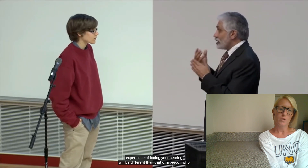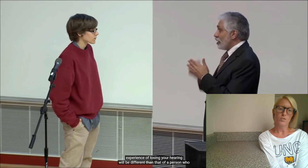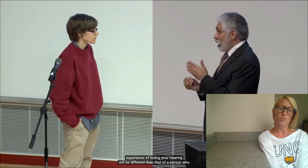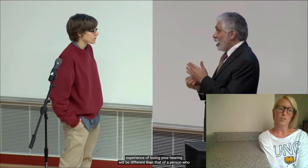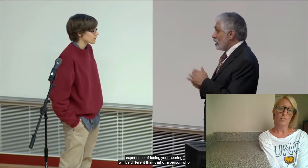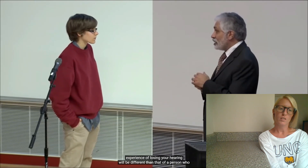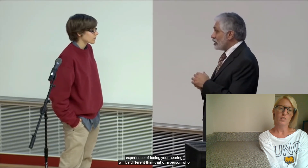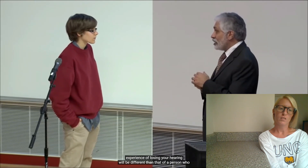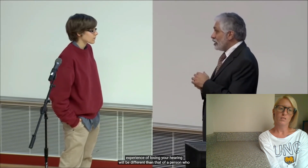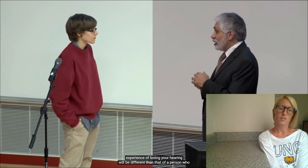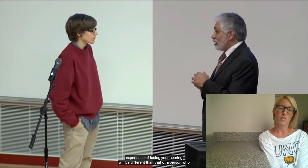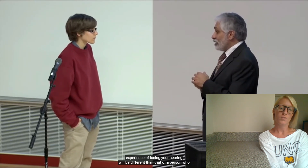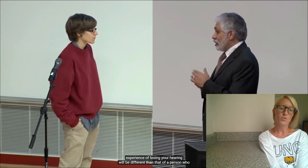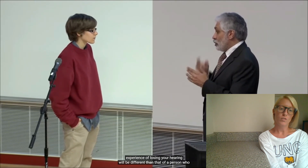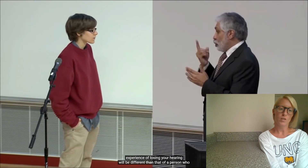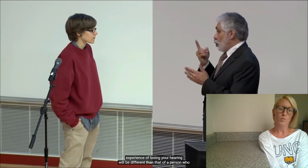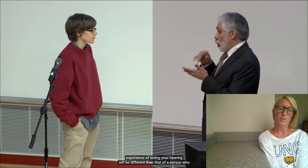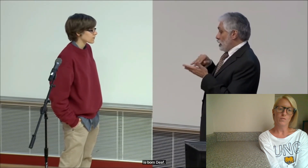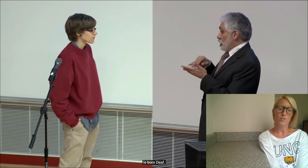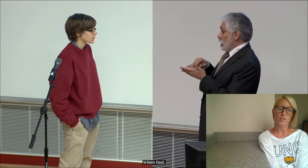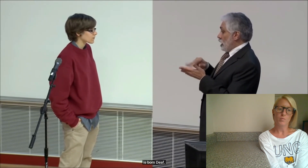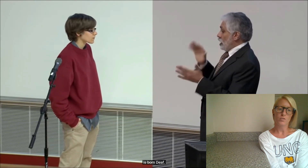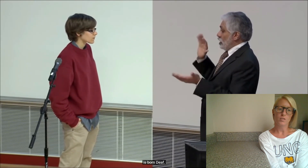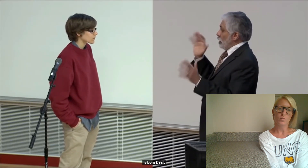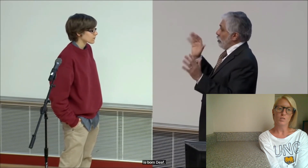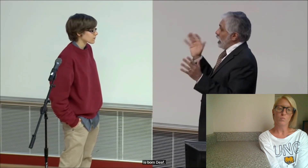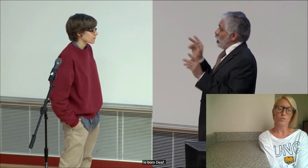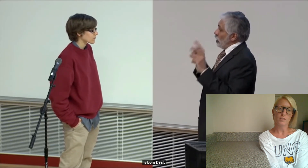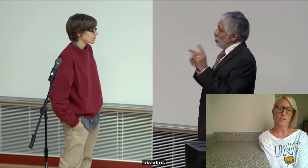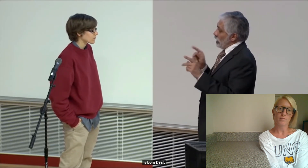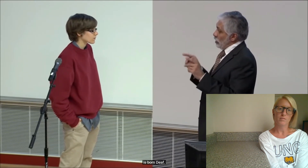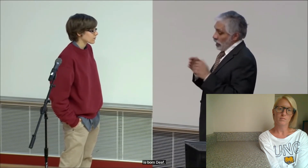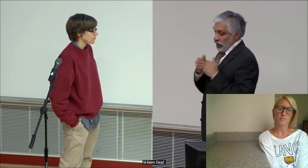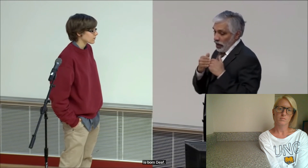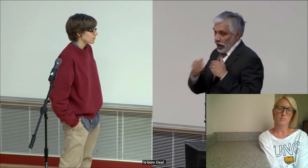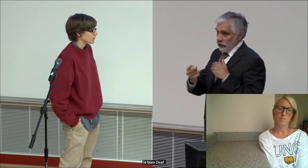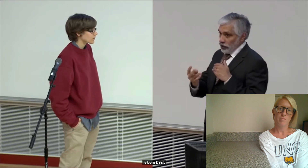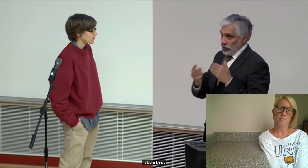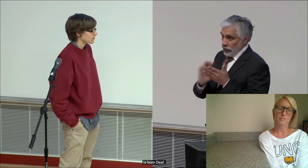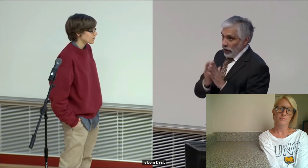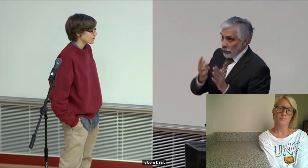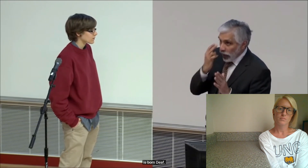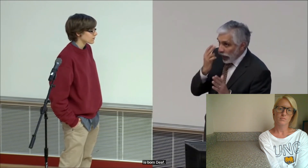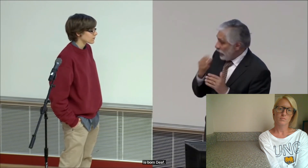than that of a person who was born deaf.